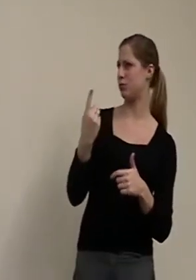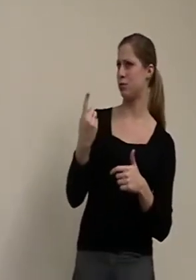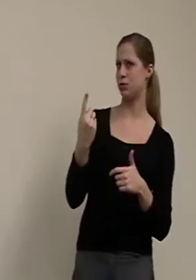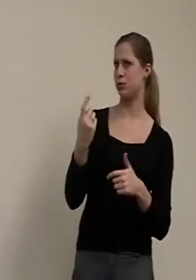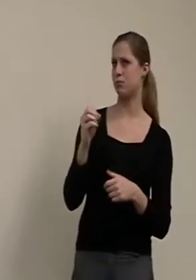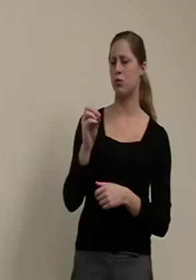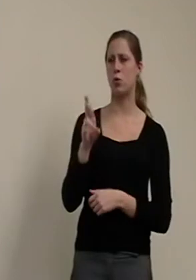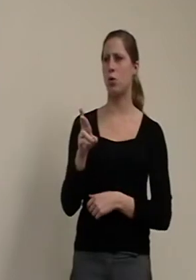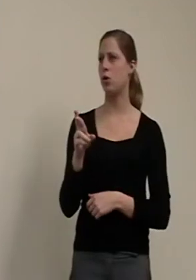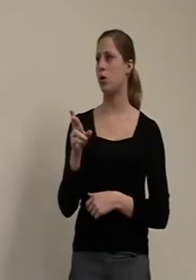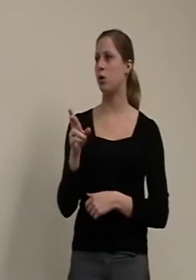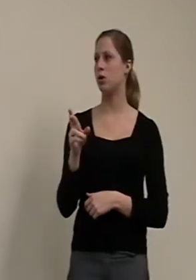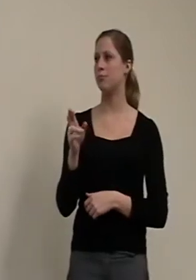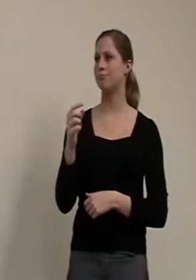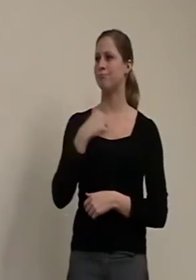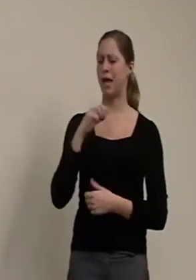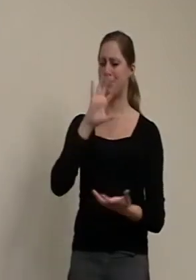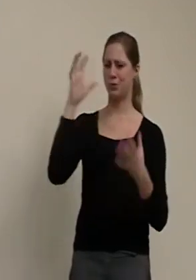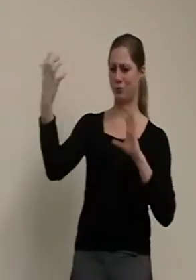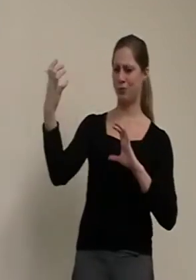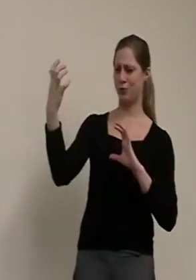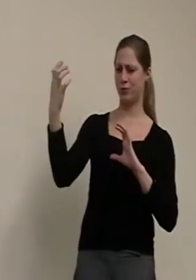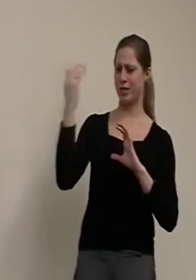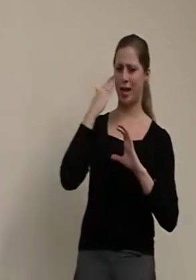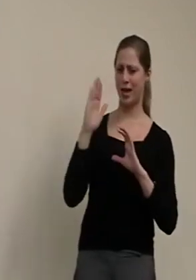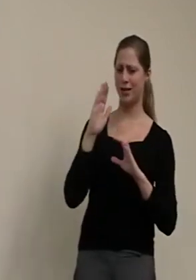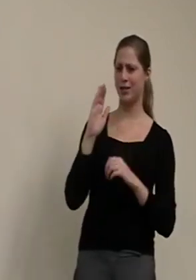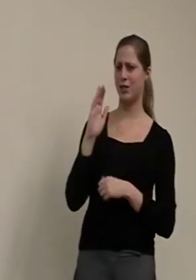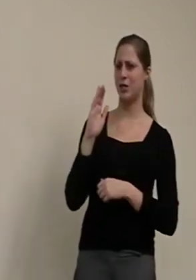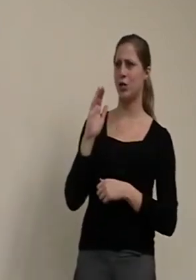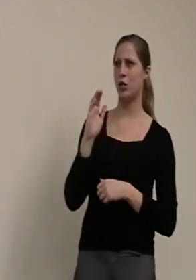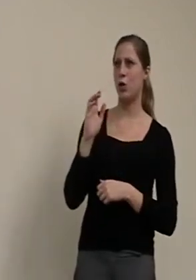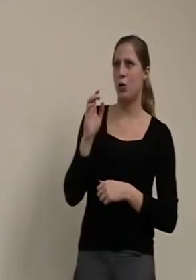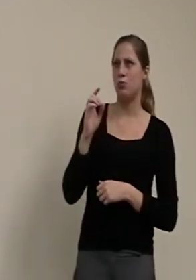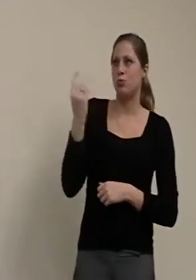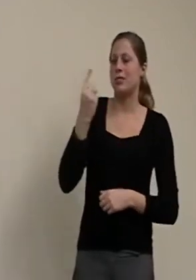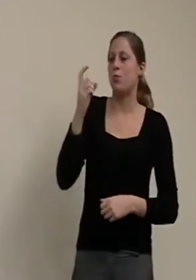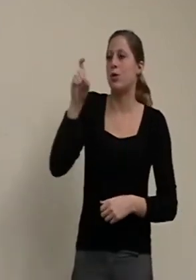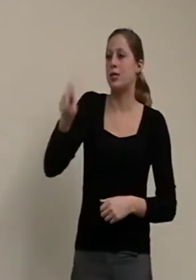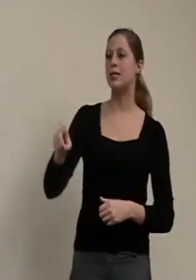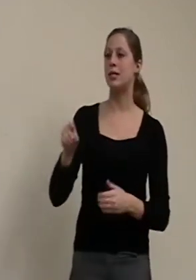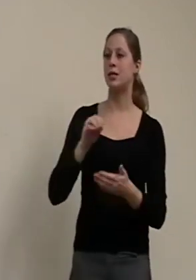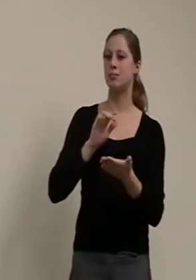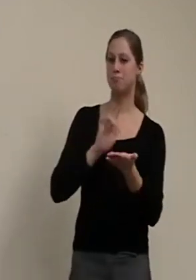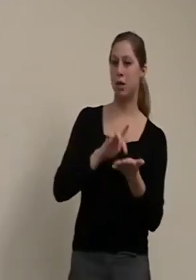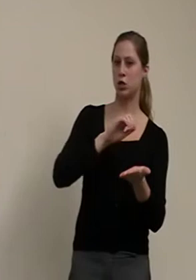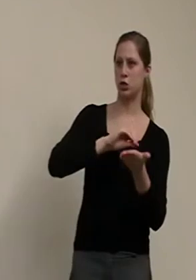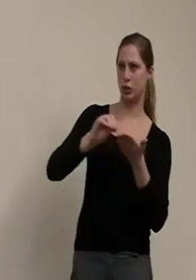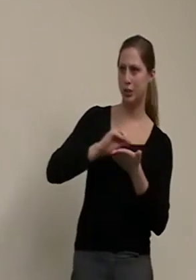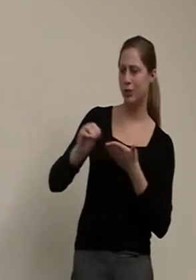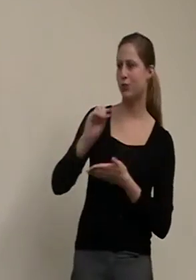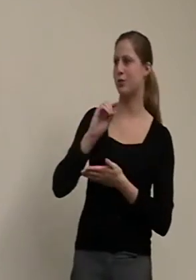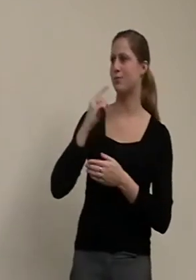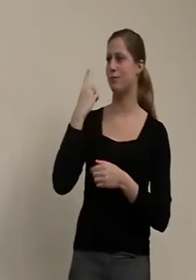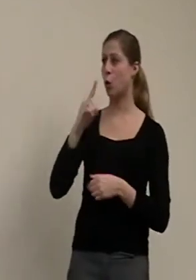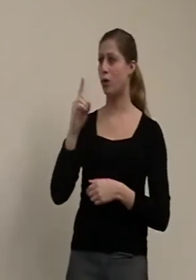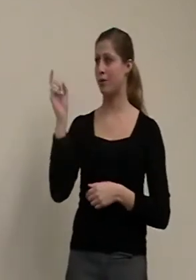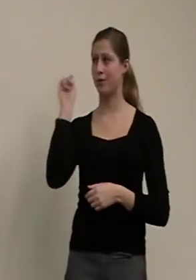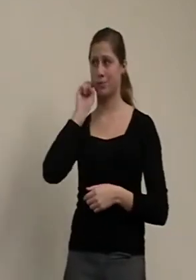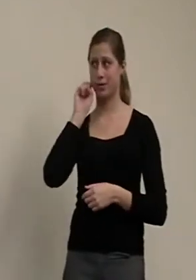I guess I'm confused, I just didn't know that they had to go get medical clearance before getting a hearing aid. Okay, so some people will